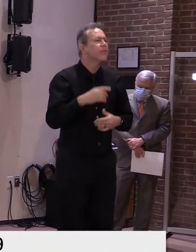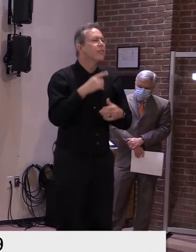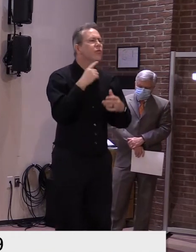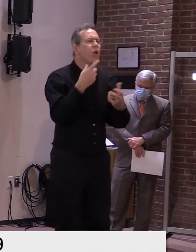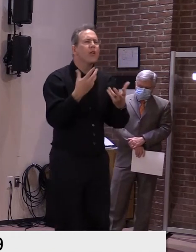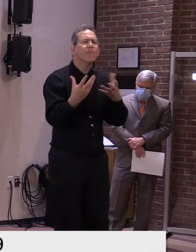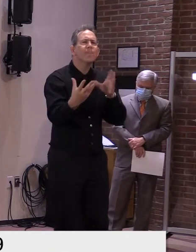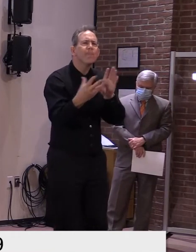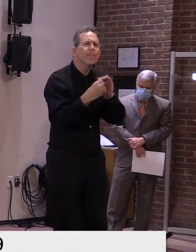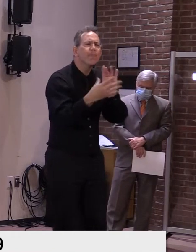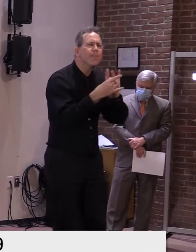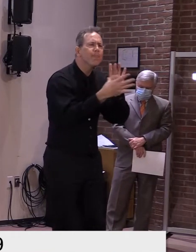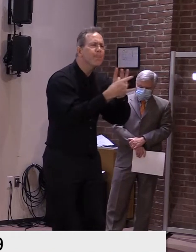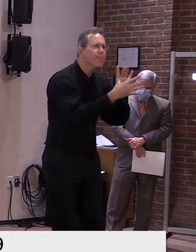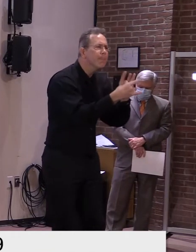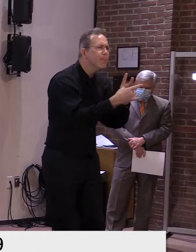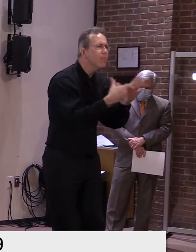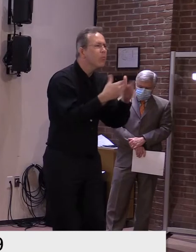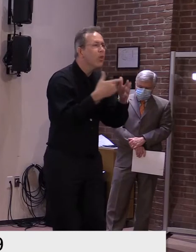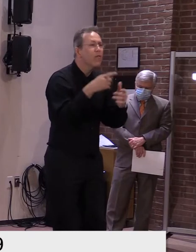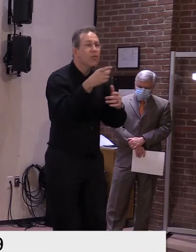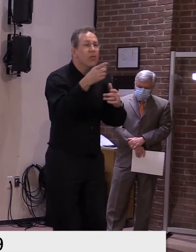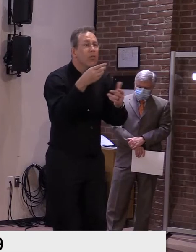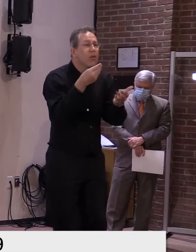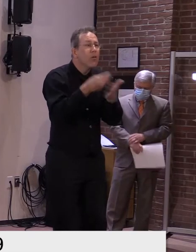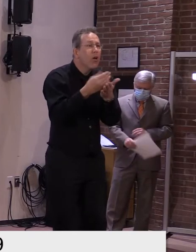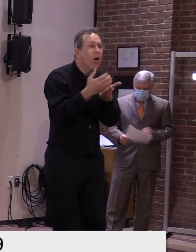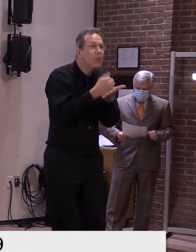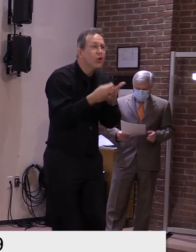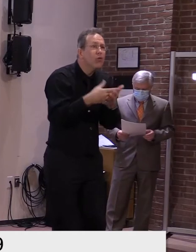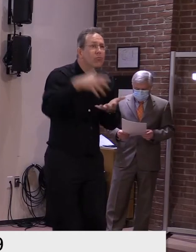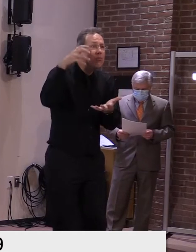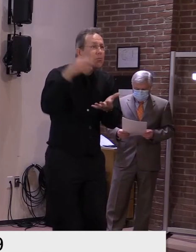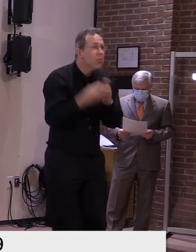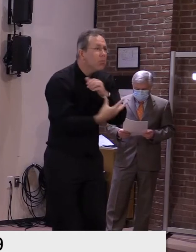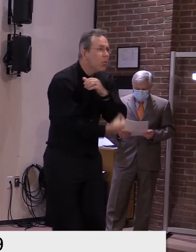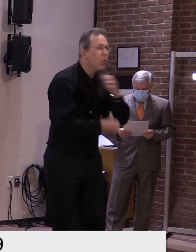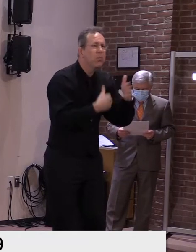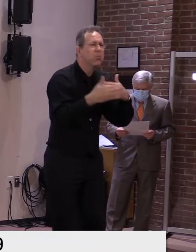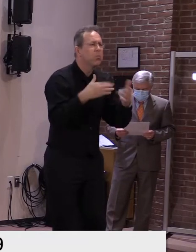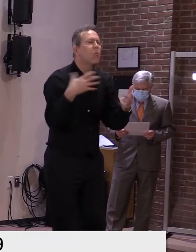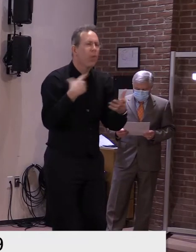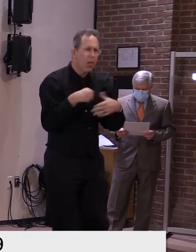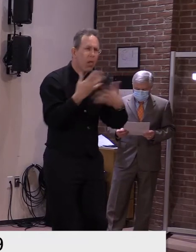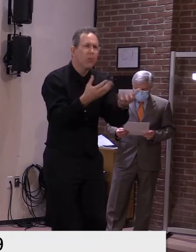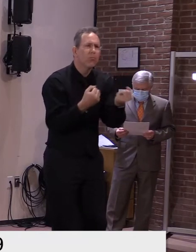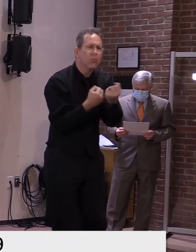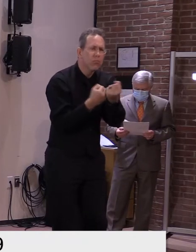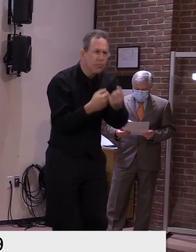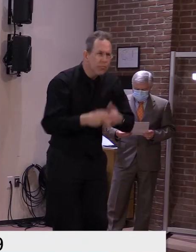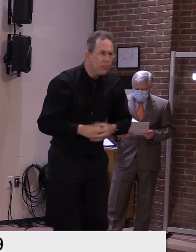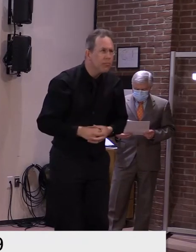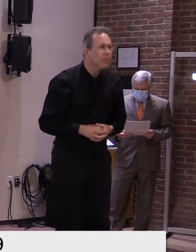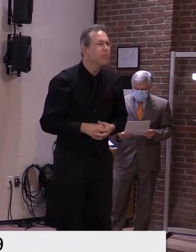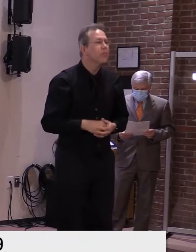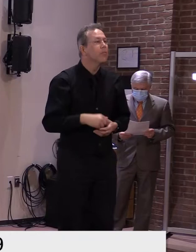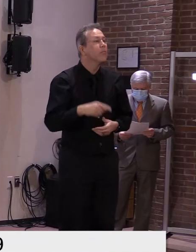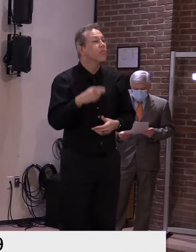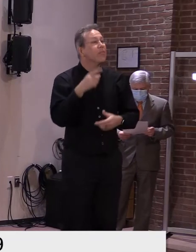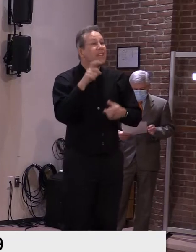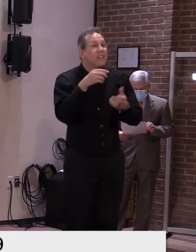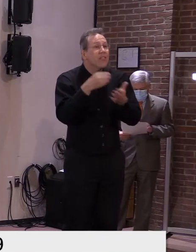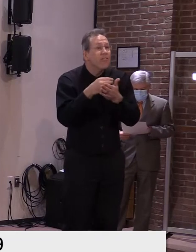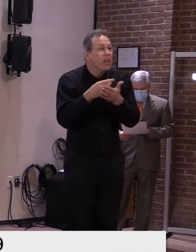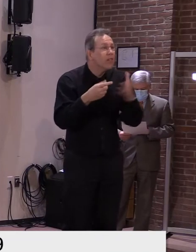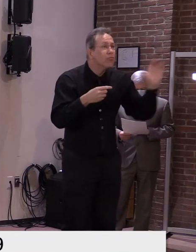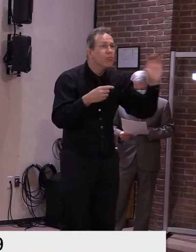economic circumstance. Currently, we are working out the details regarding funding, staffing, and resource allocation, and how best to integrate summer